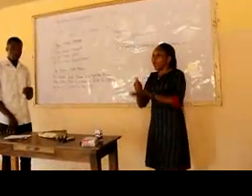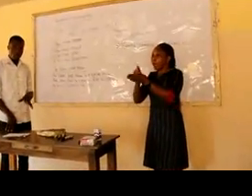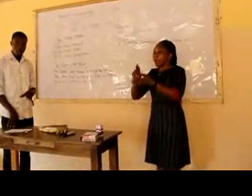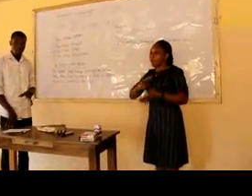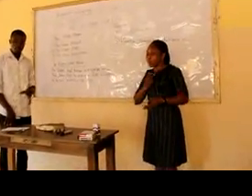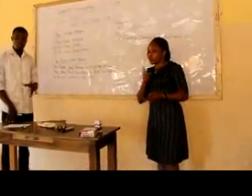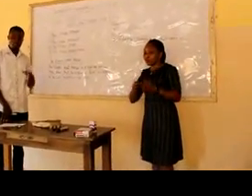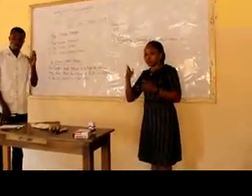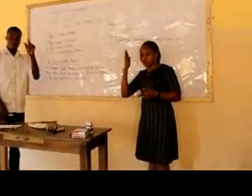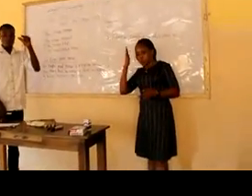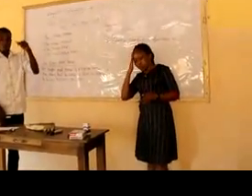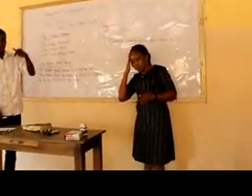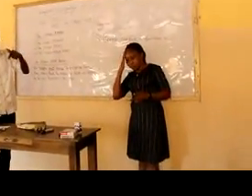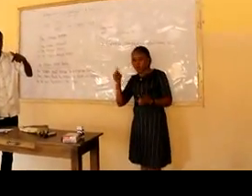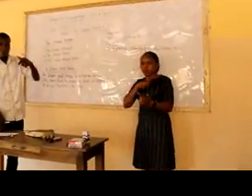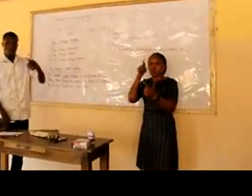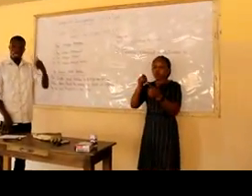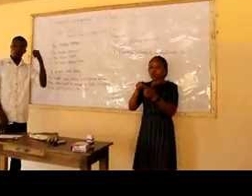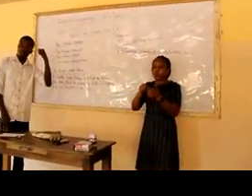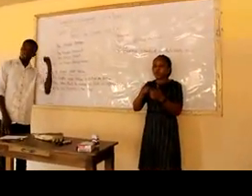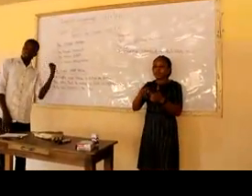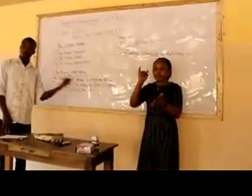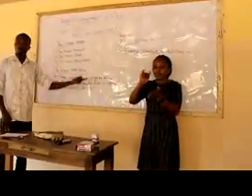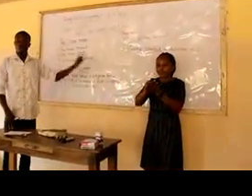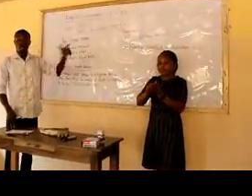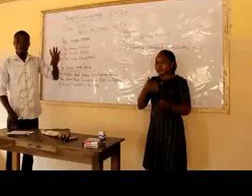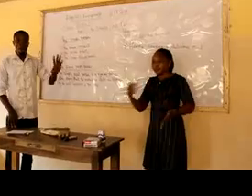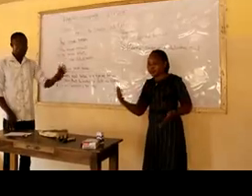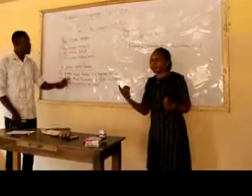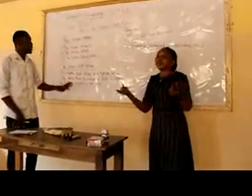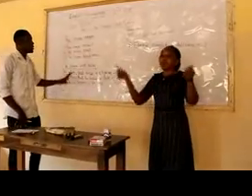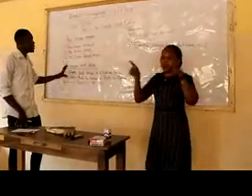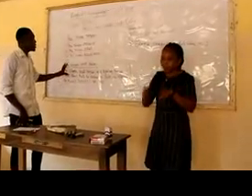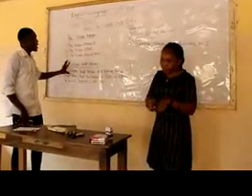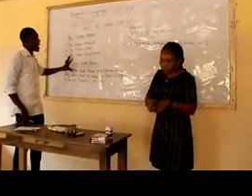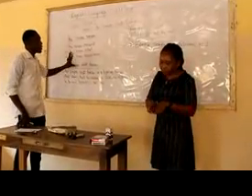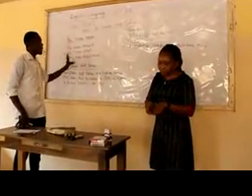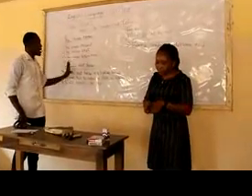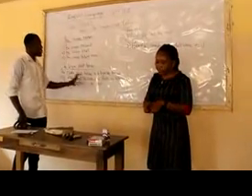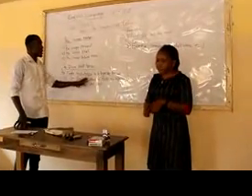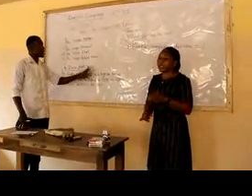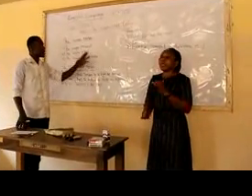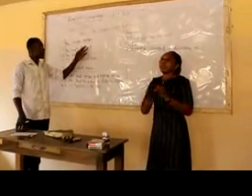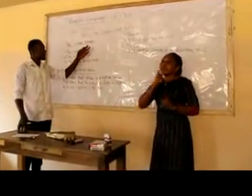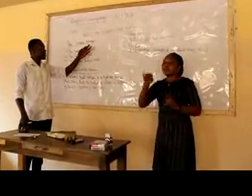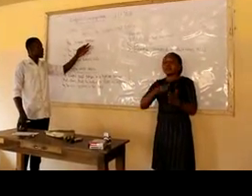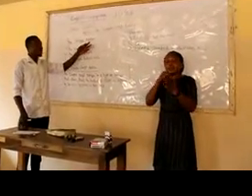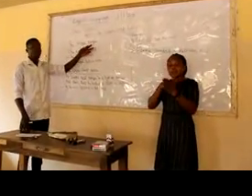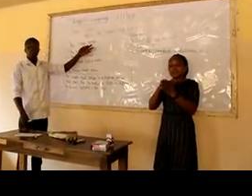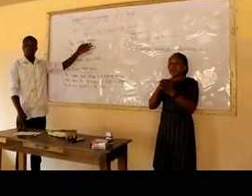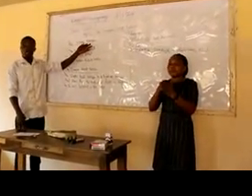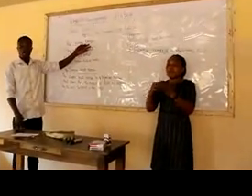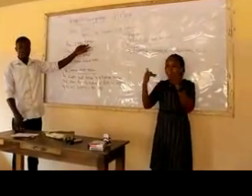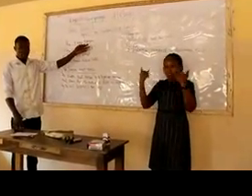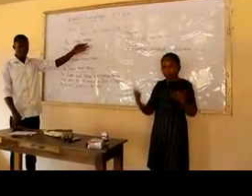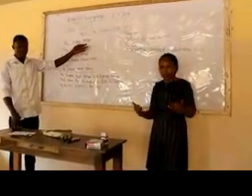it happen today? Will it happen in the future? Has it happened already before something else happened? These things are covered by the